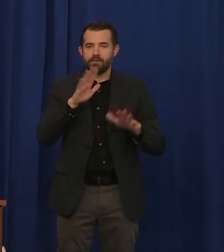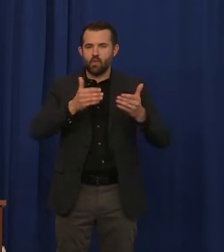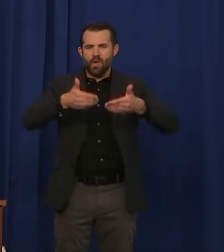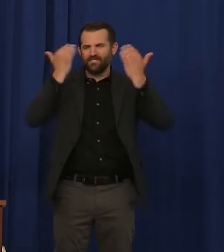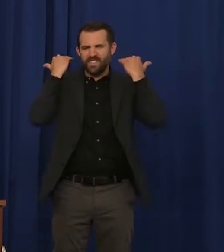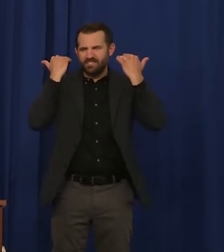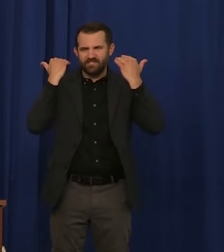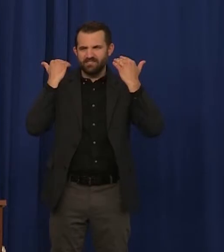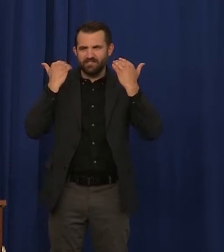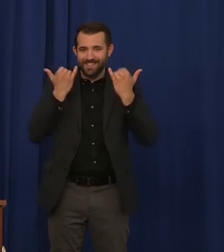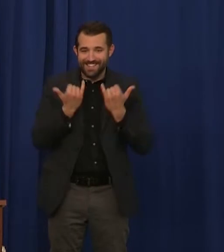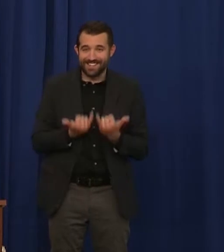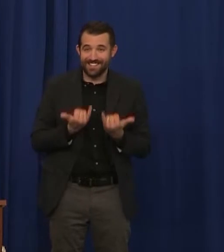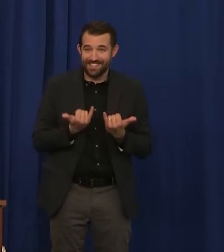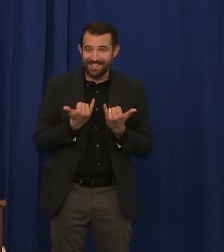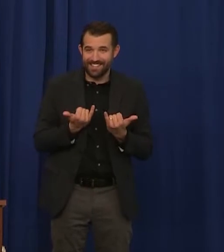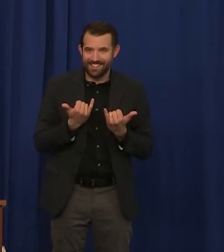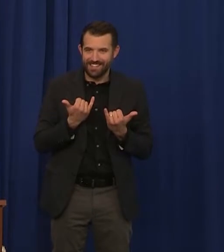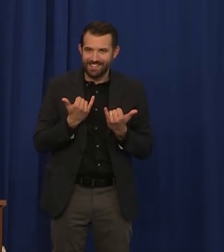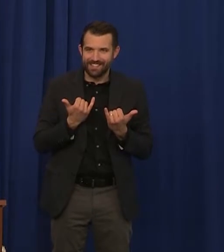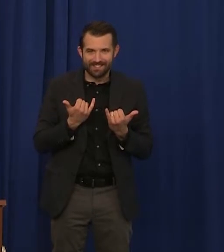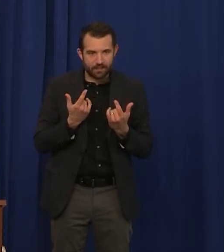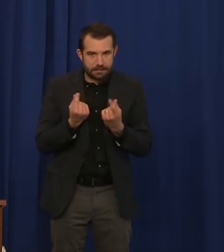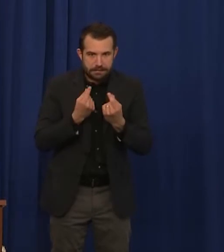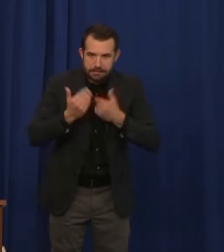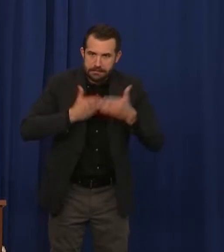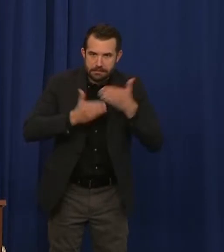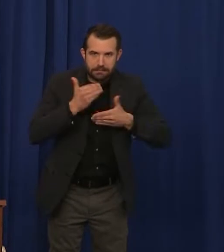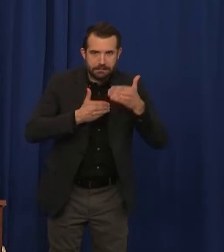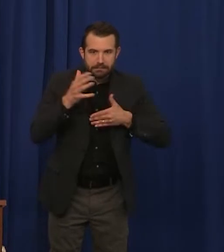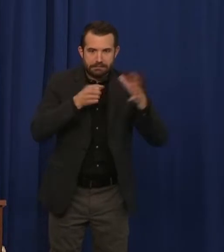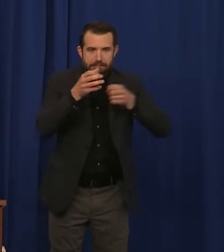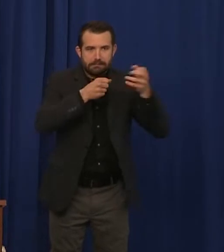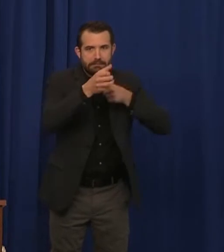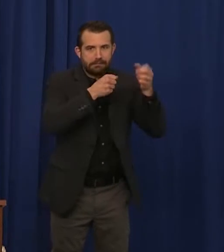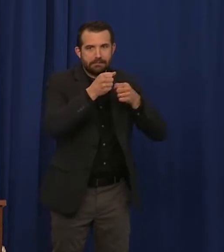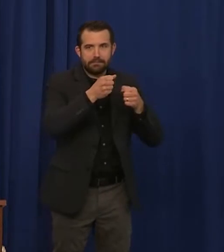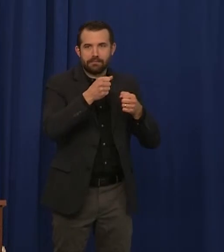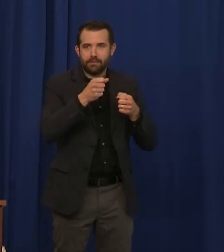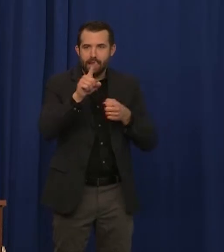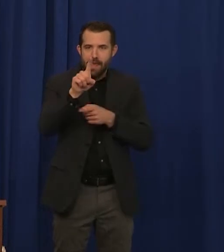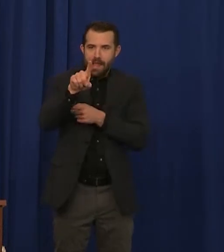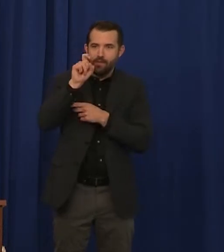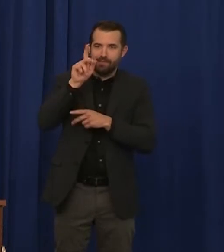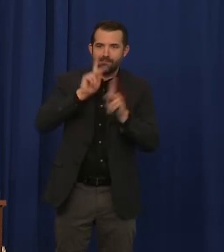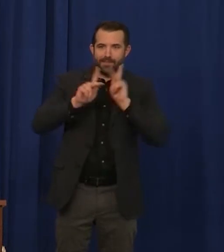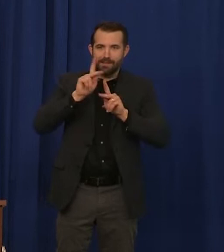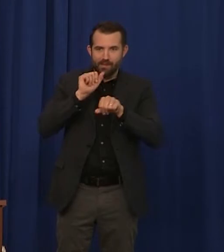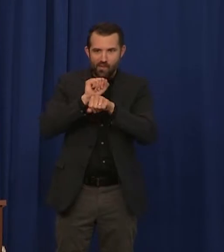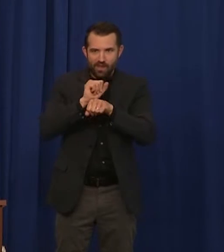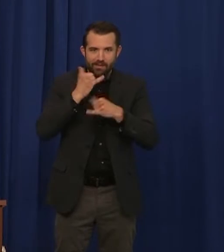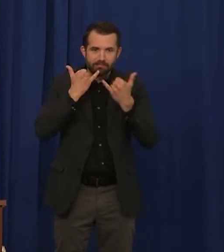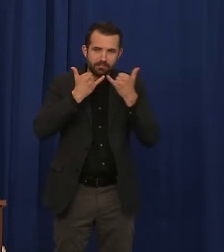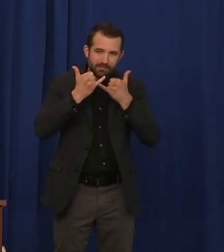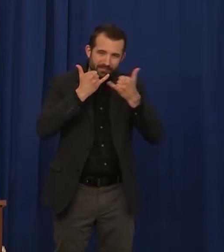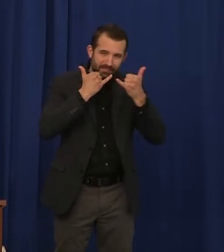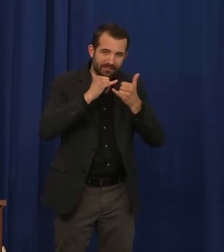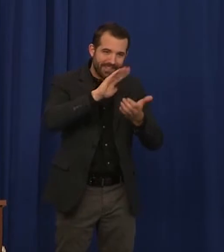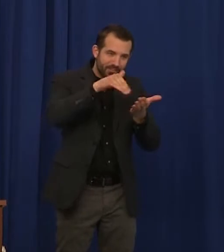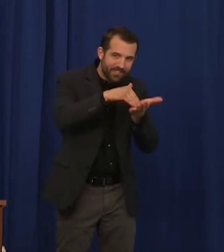are now, we contracted with a call center to handle those phone calls. We have cross-trained